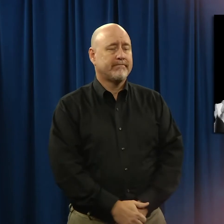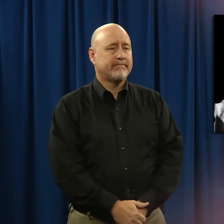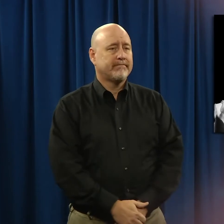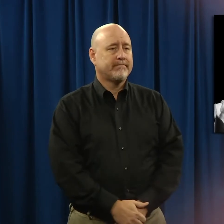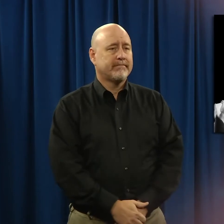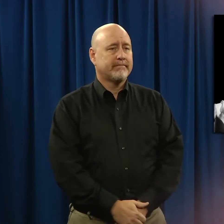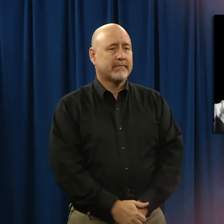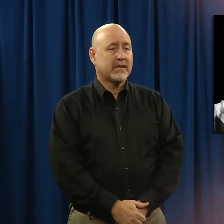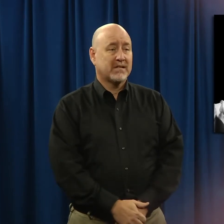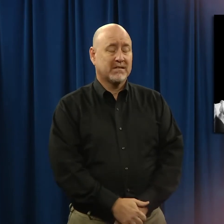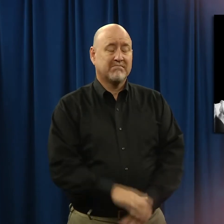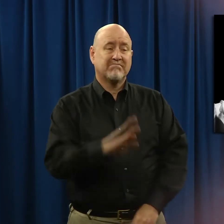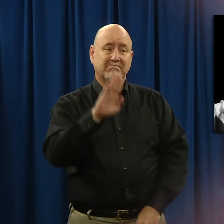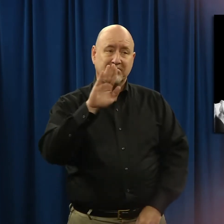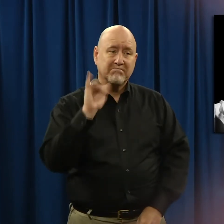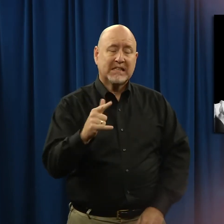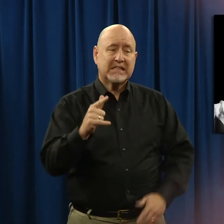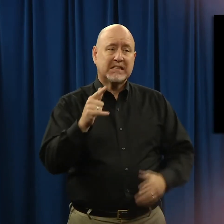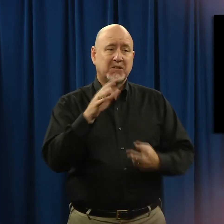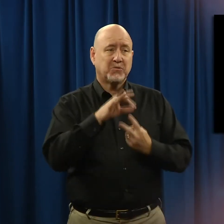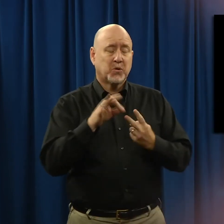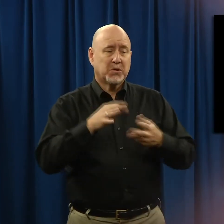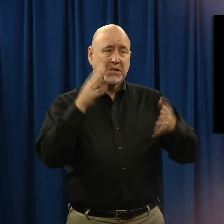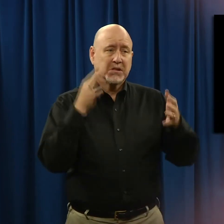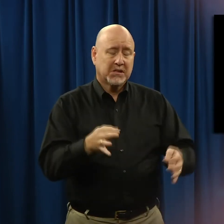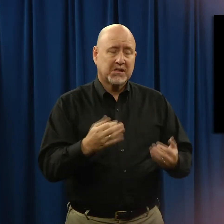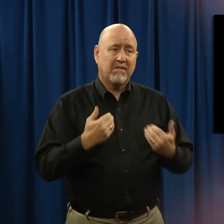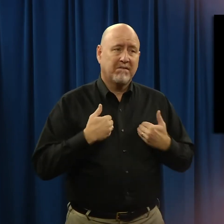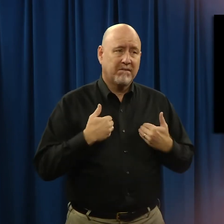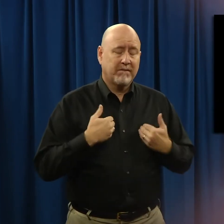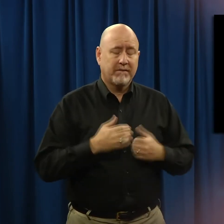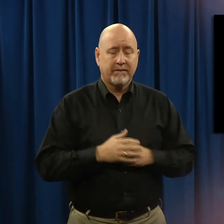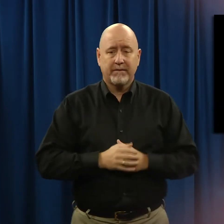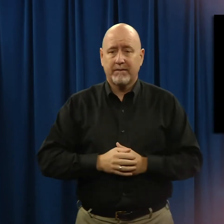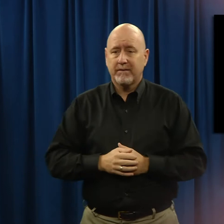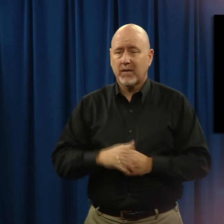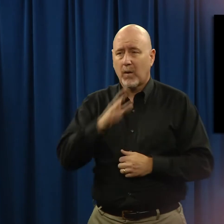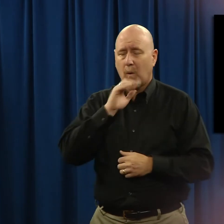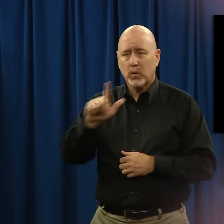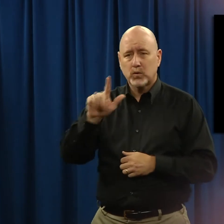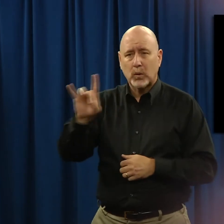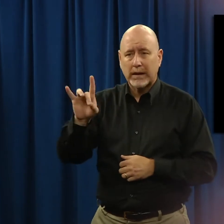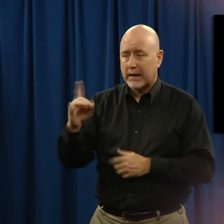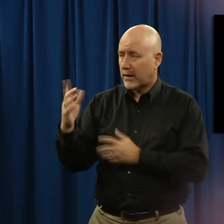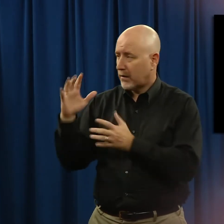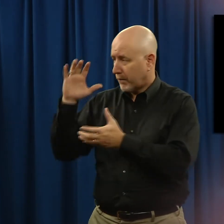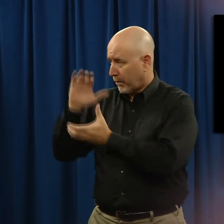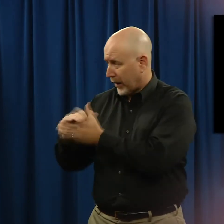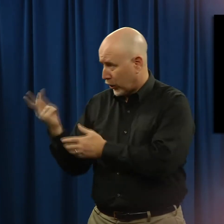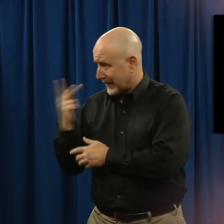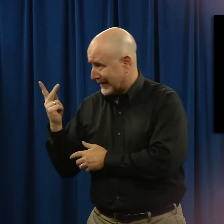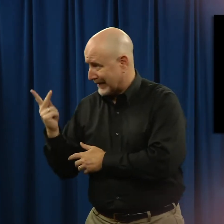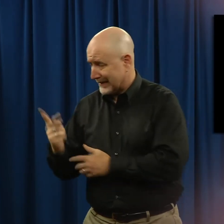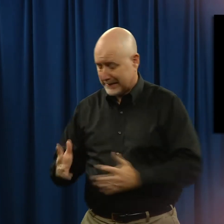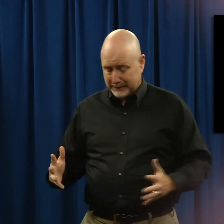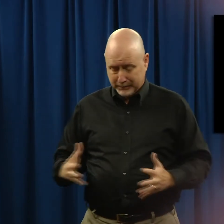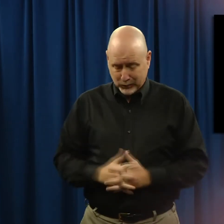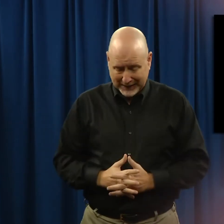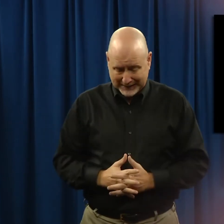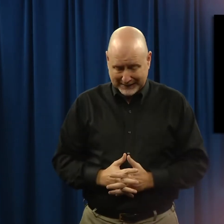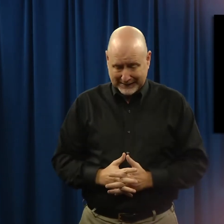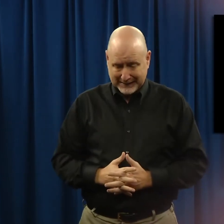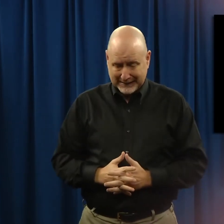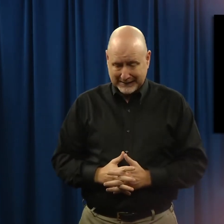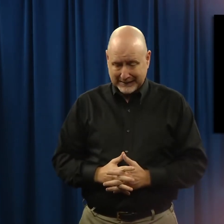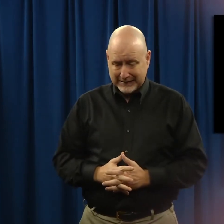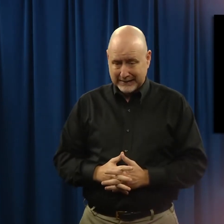but I knew I had a big decision to make. I was 28, married, and pregnant, but